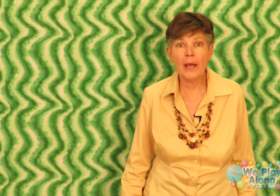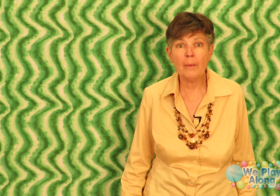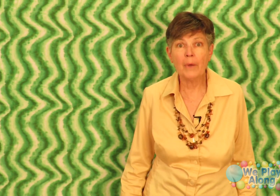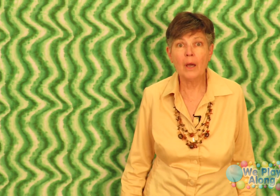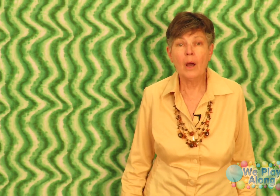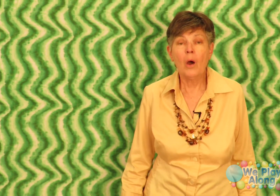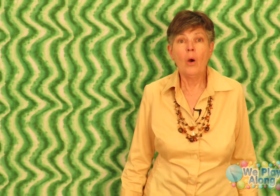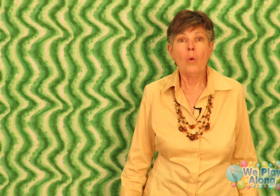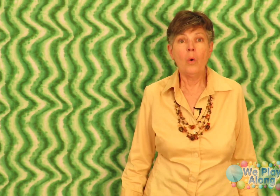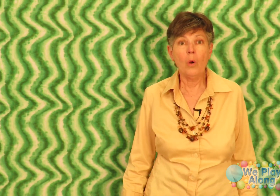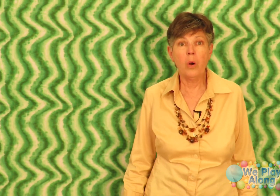up. Whew!